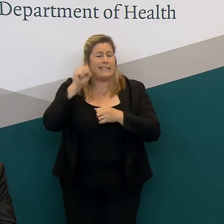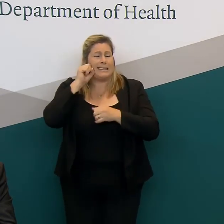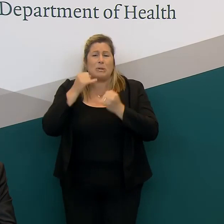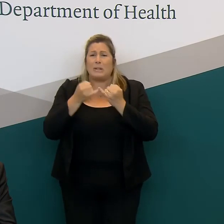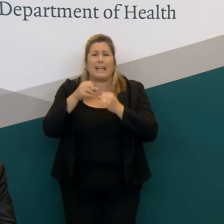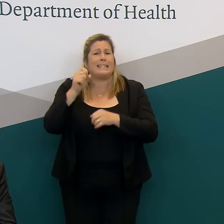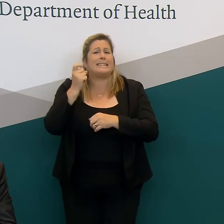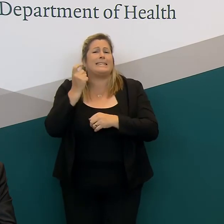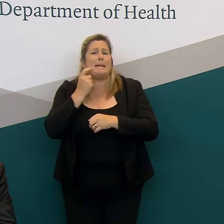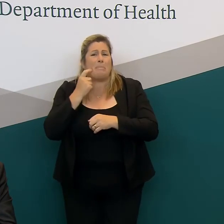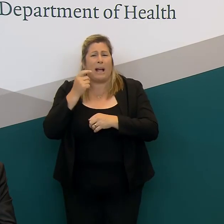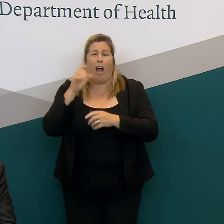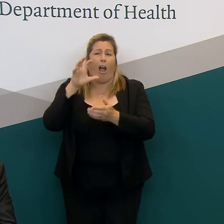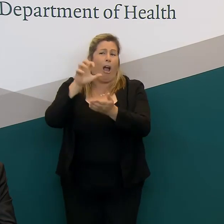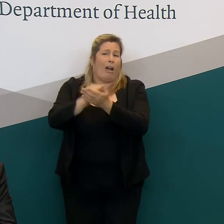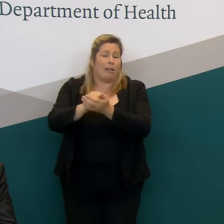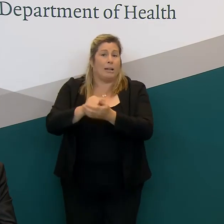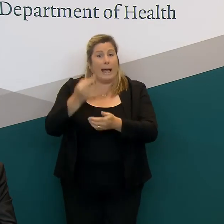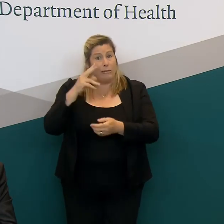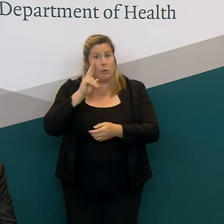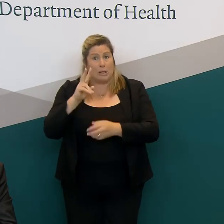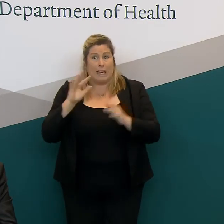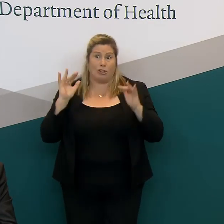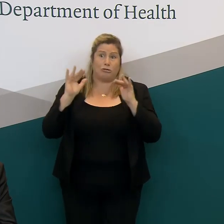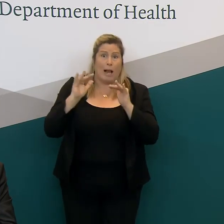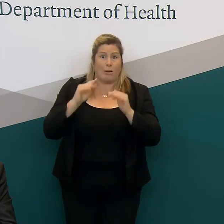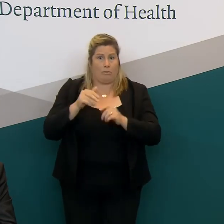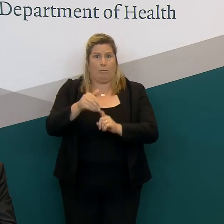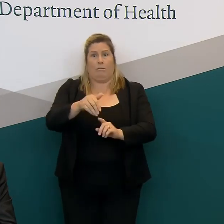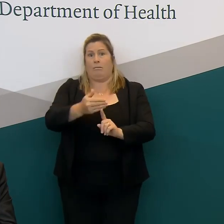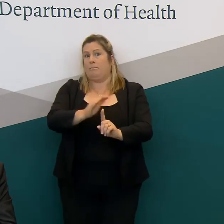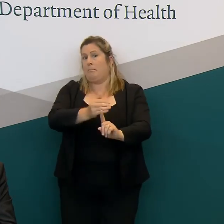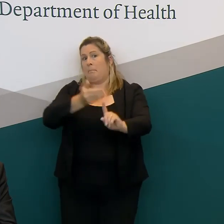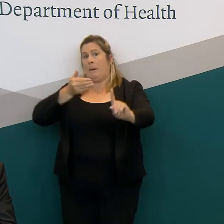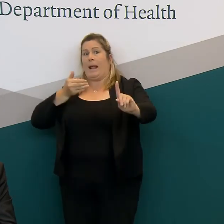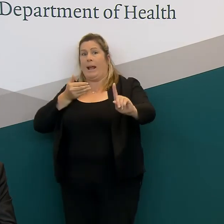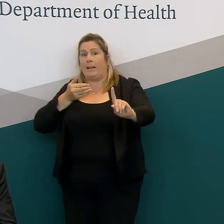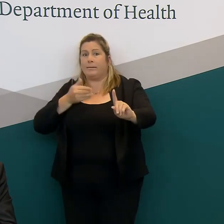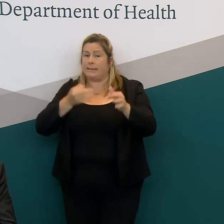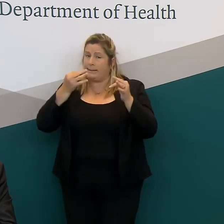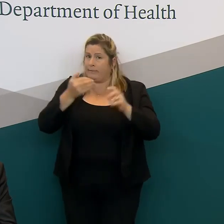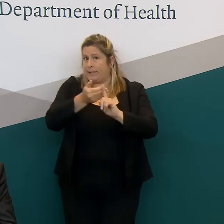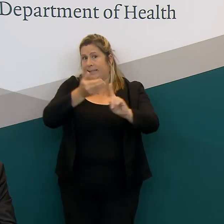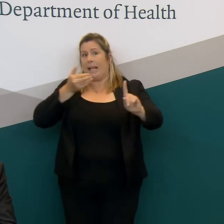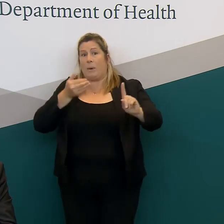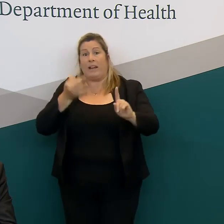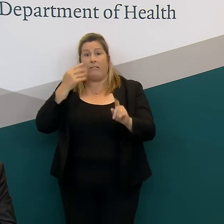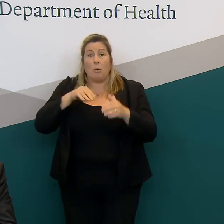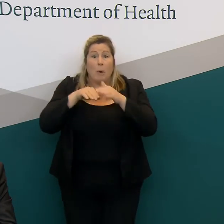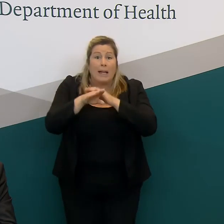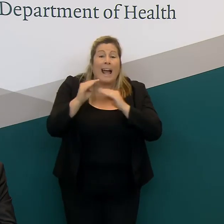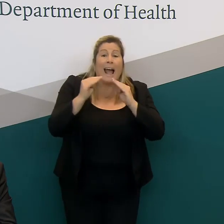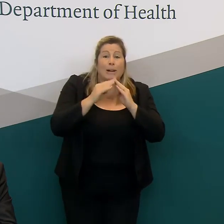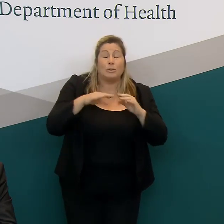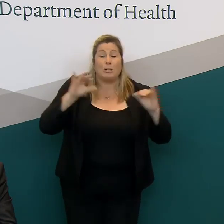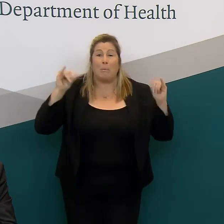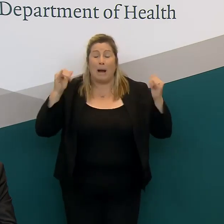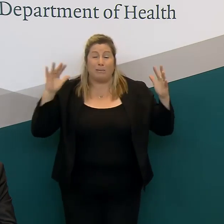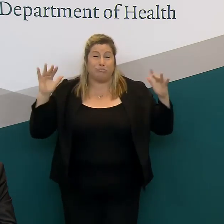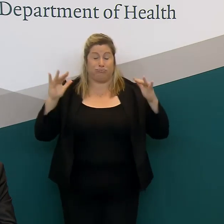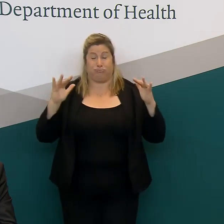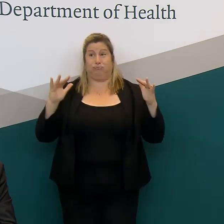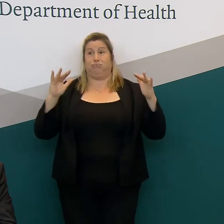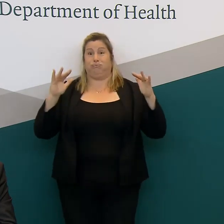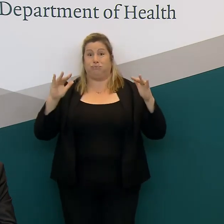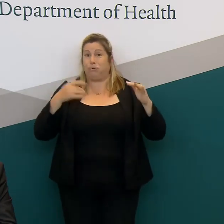say. If you see a crowd, stay away. If you're invited to something which is crowded, stay away. If you're invited to something that you know is not in keeping with the